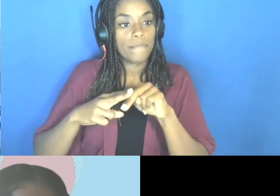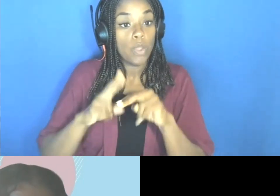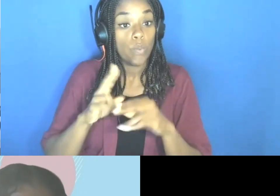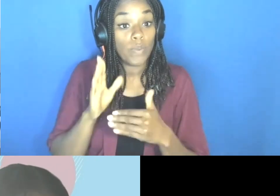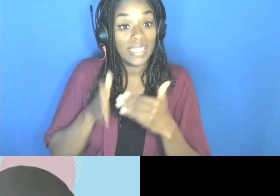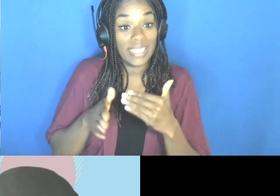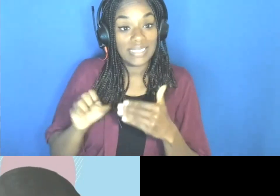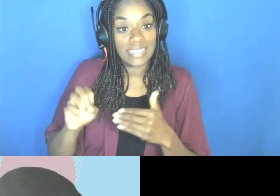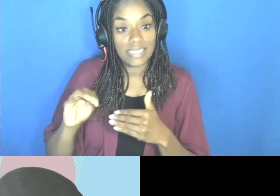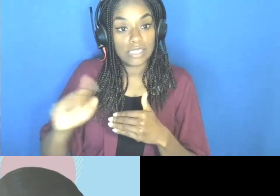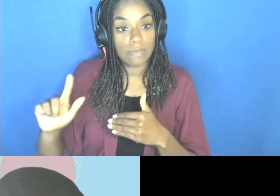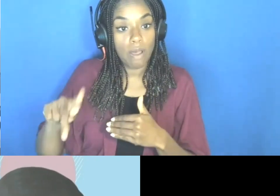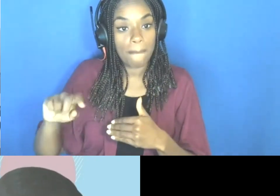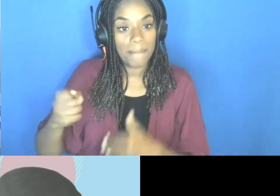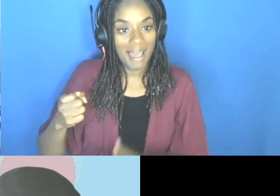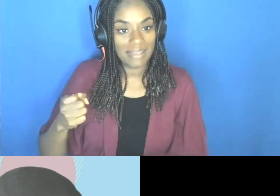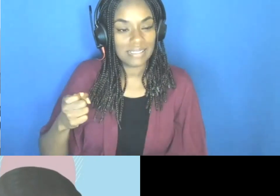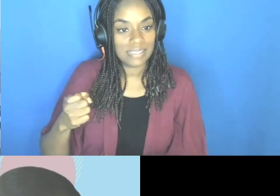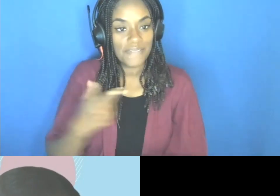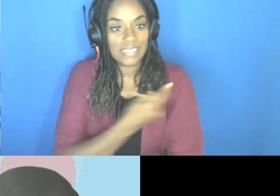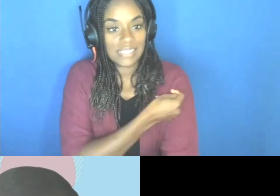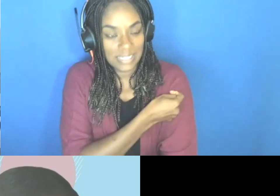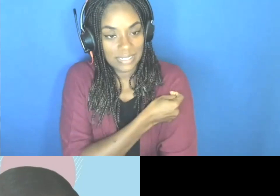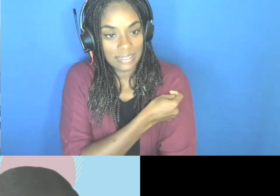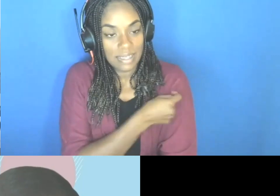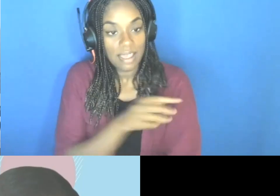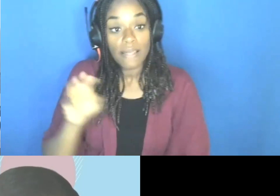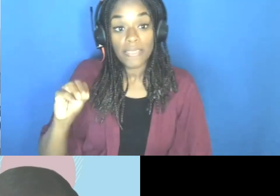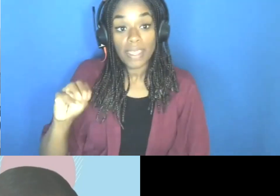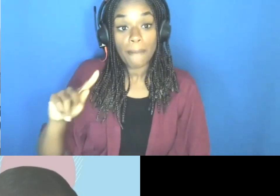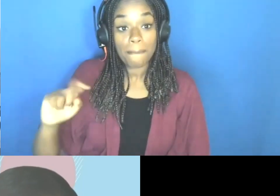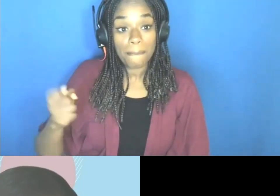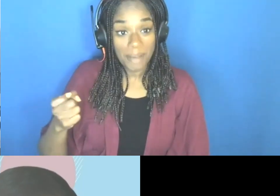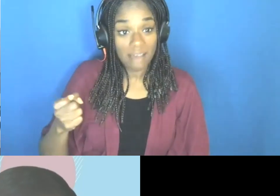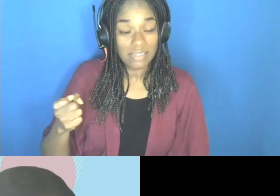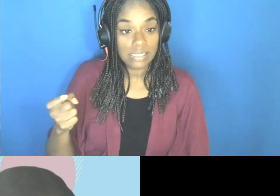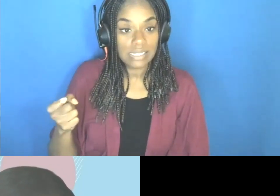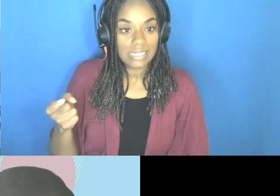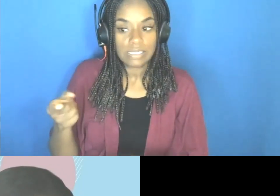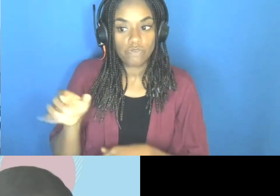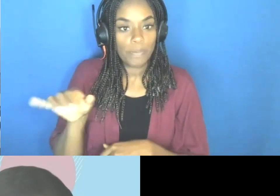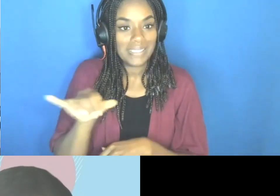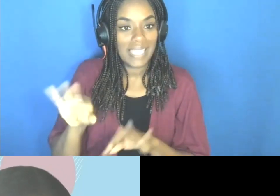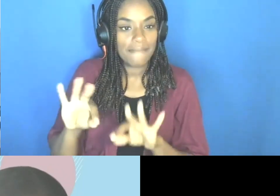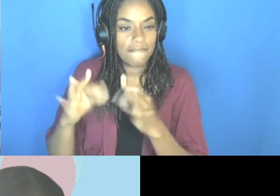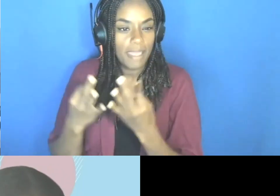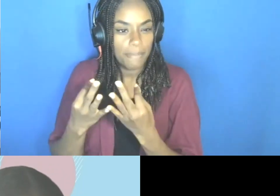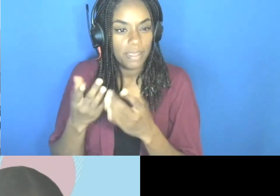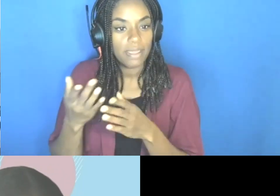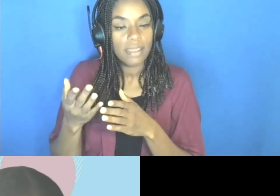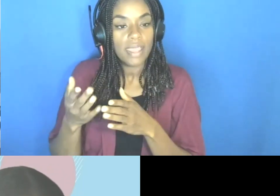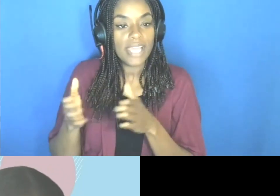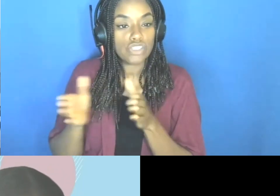smallpox vaccination. The monkeypox virus is from the same family as the smallpox virus, although it's